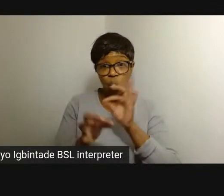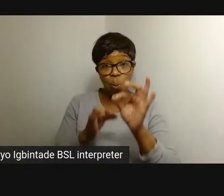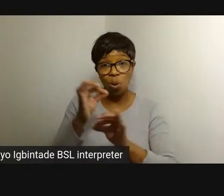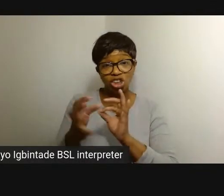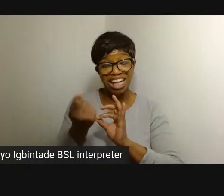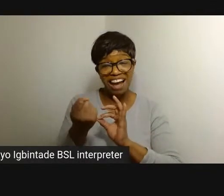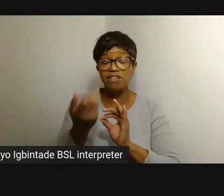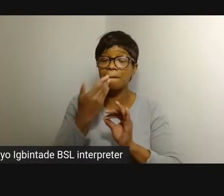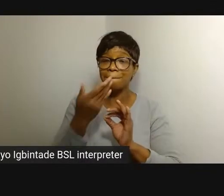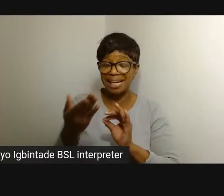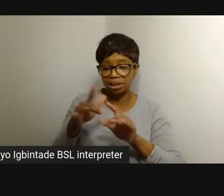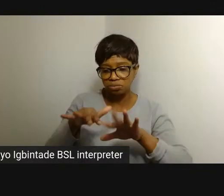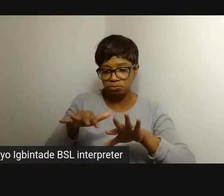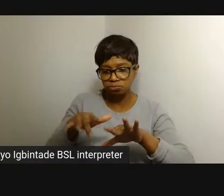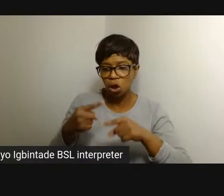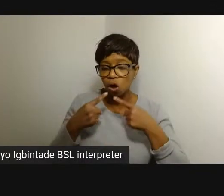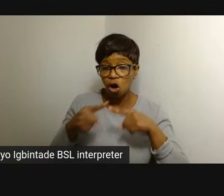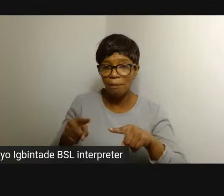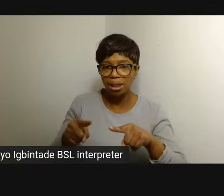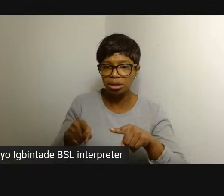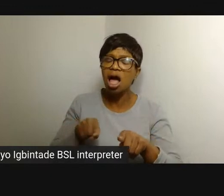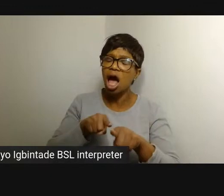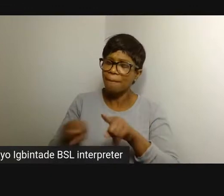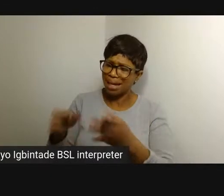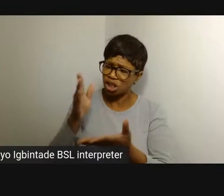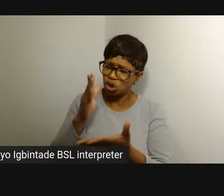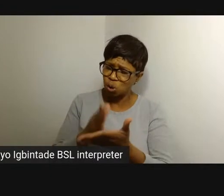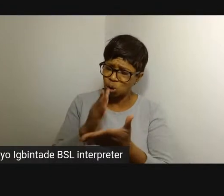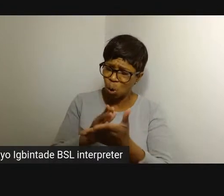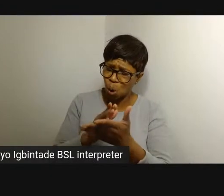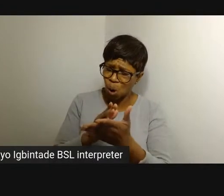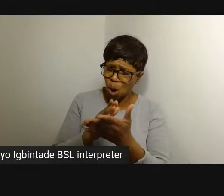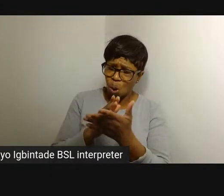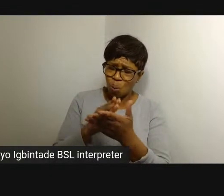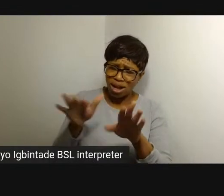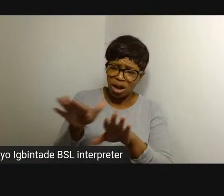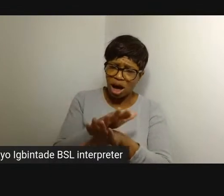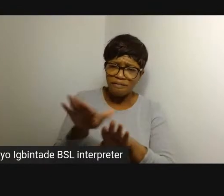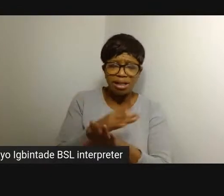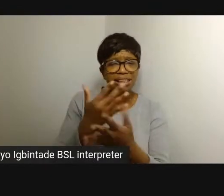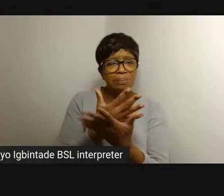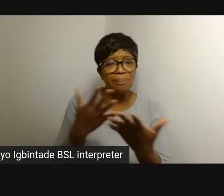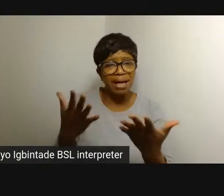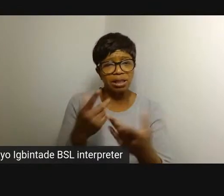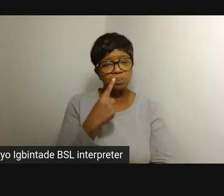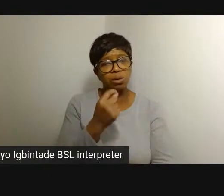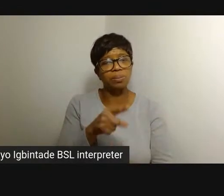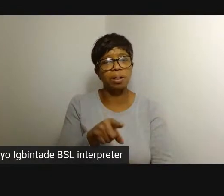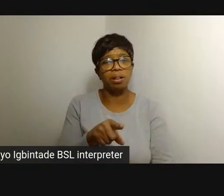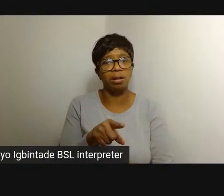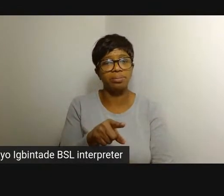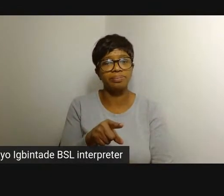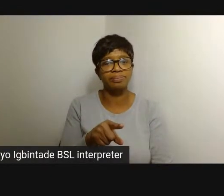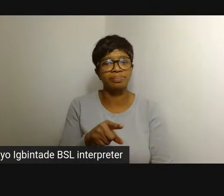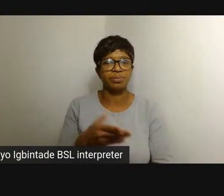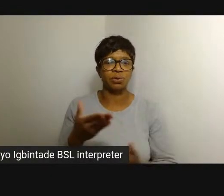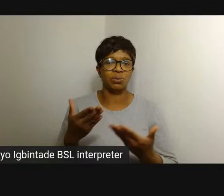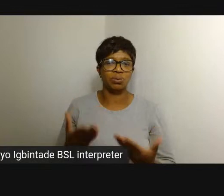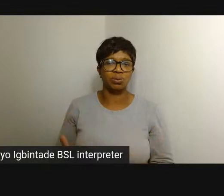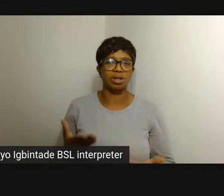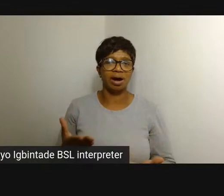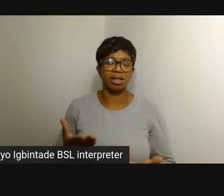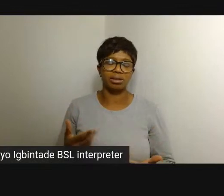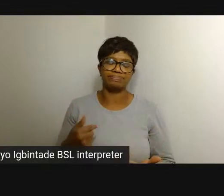the comment box and I'll do my best to get through as many as possible. So tonight, I